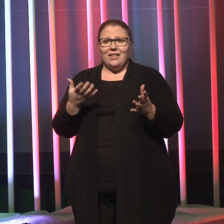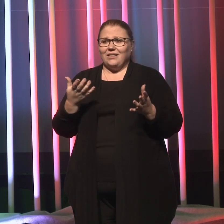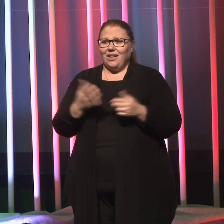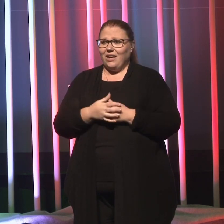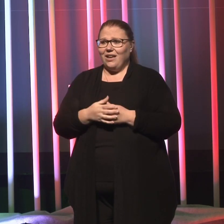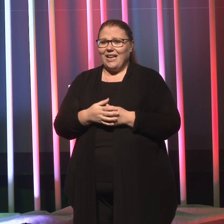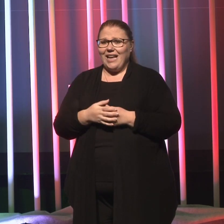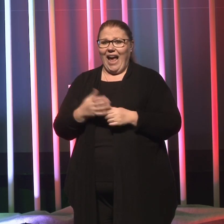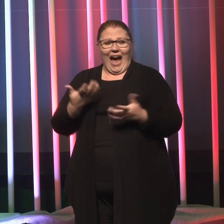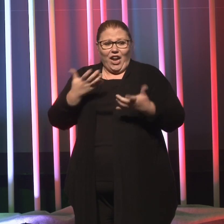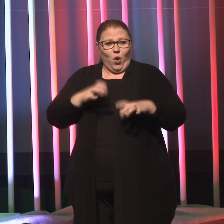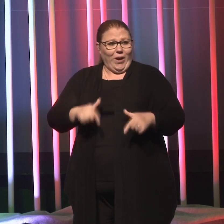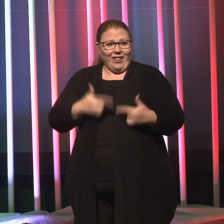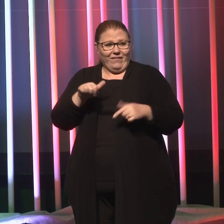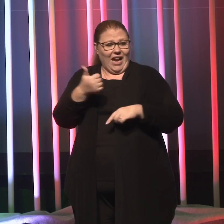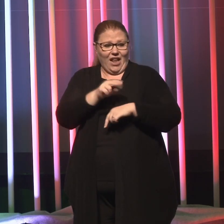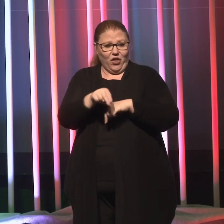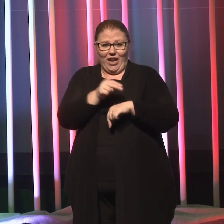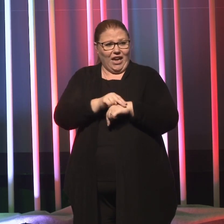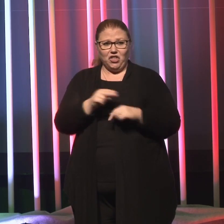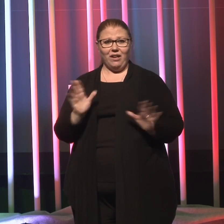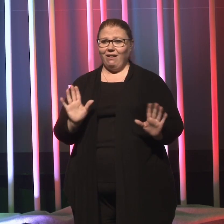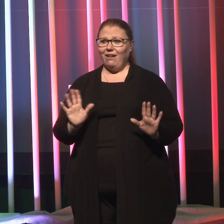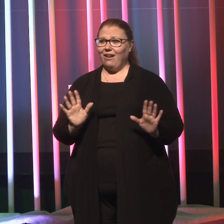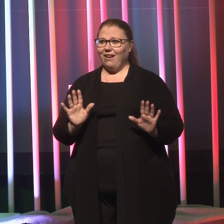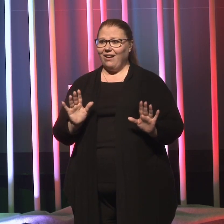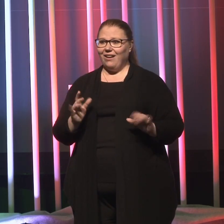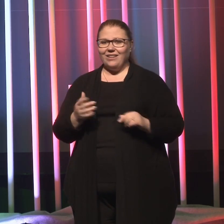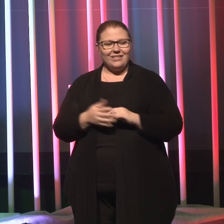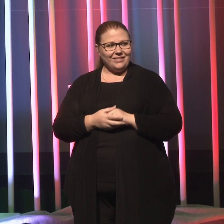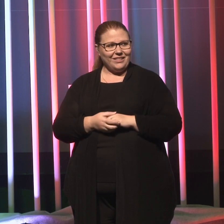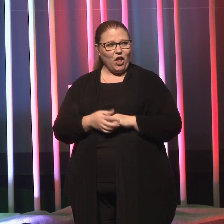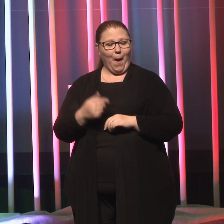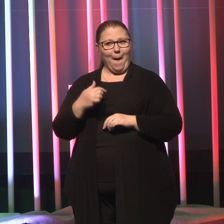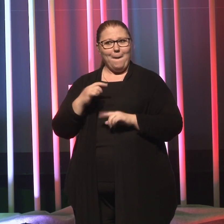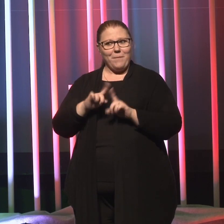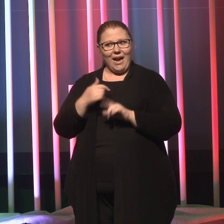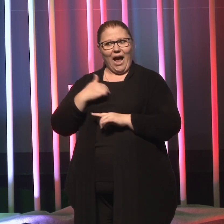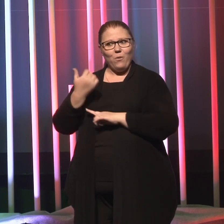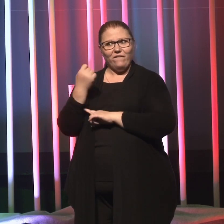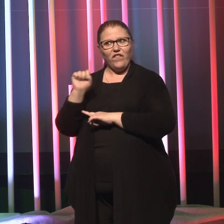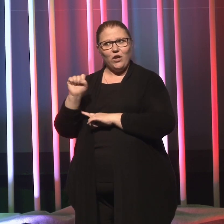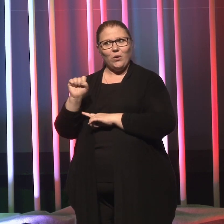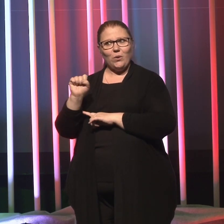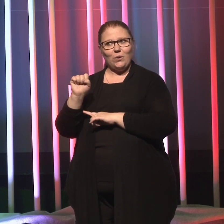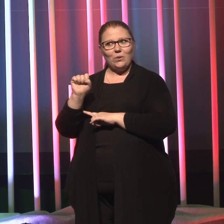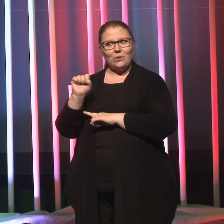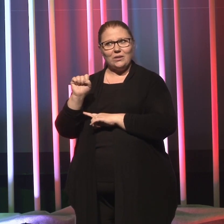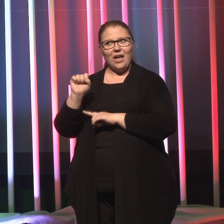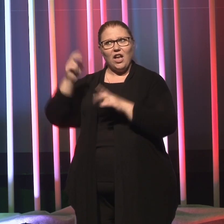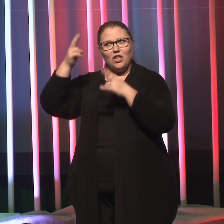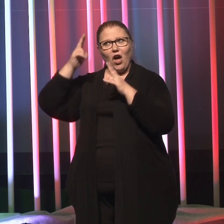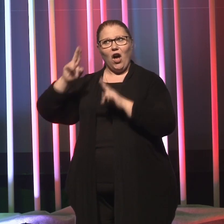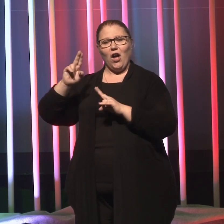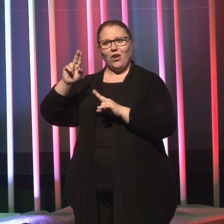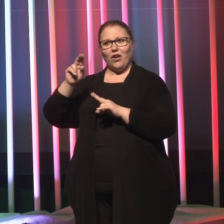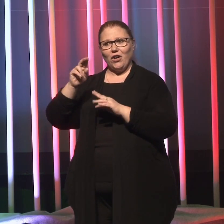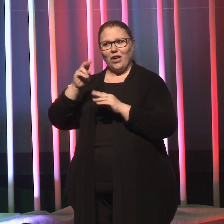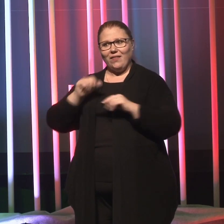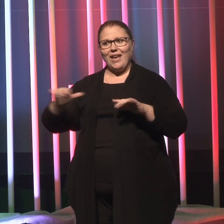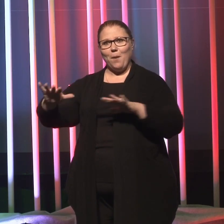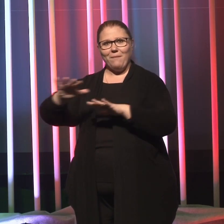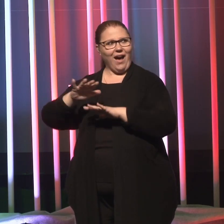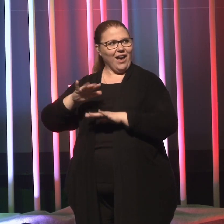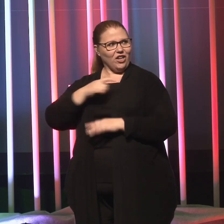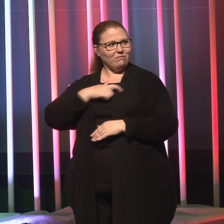Wonderful. I wouldn't want to live in another nation, but I refuse to put my allegiance to an empire.